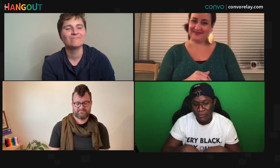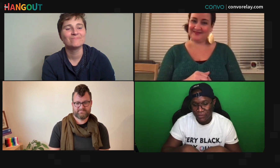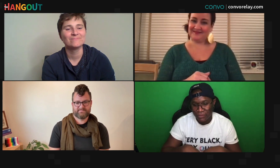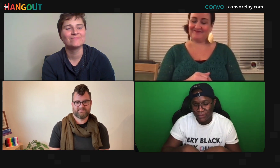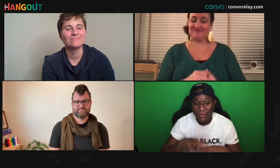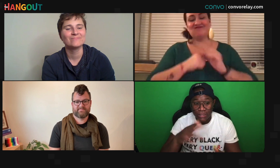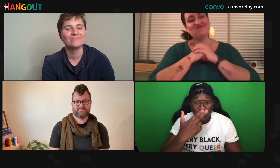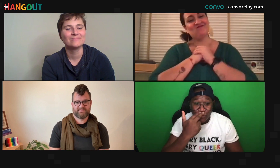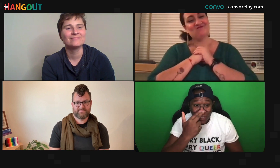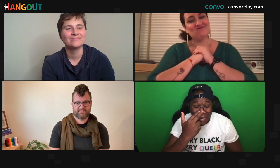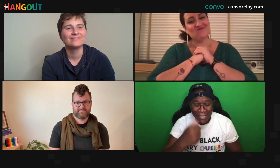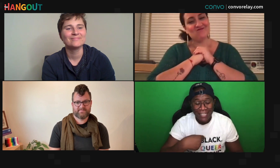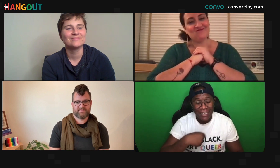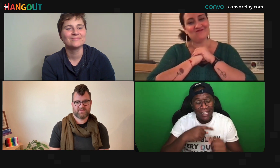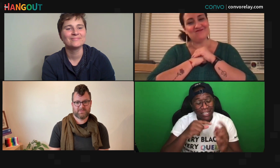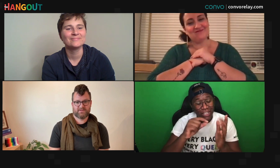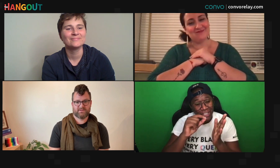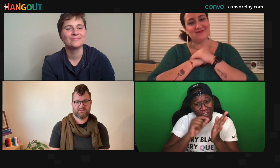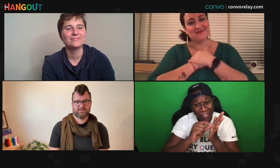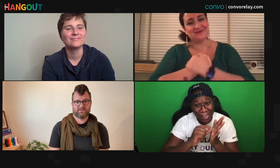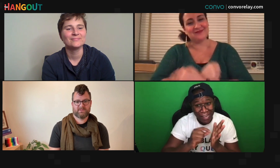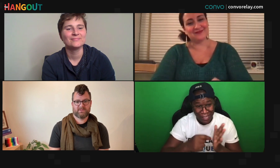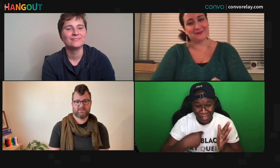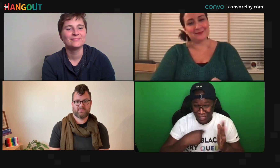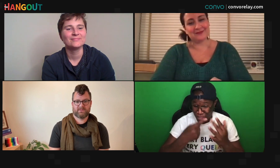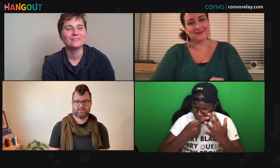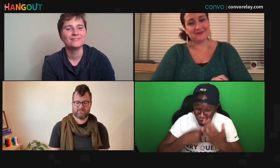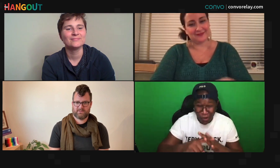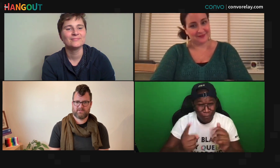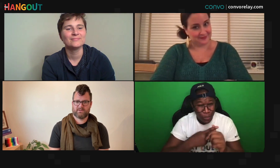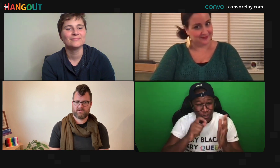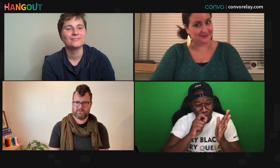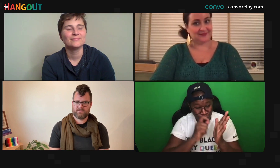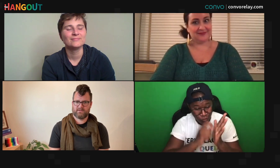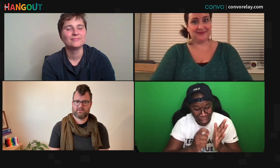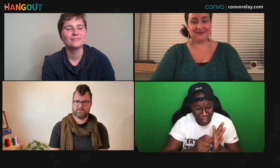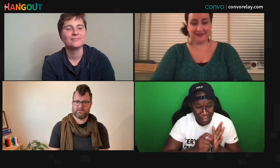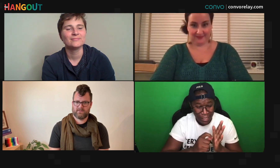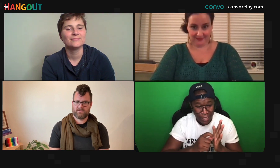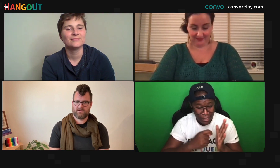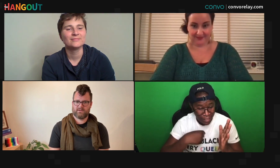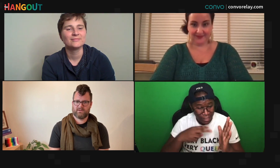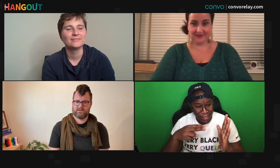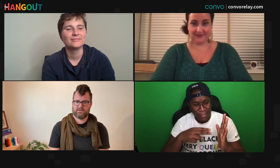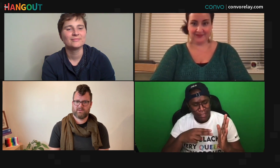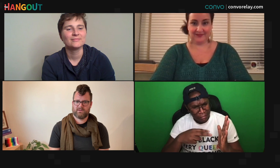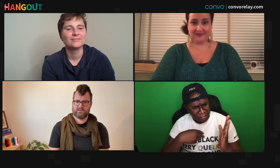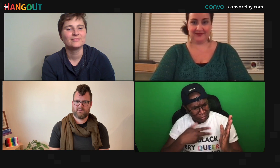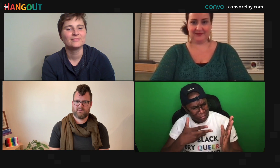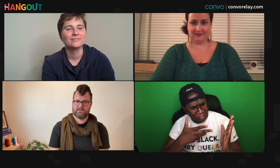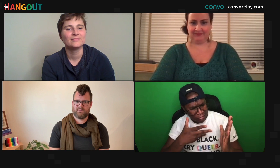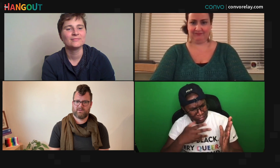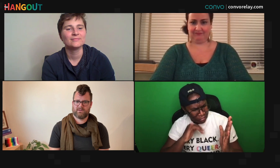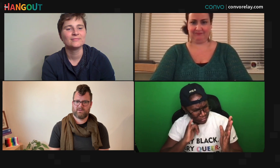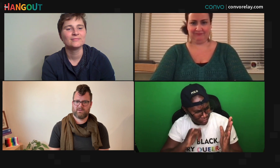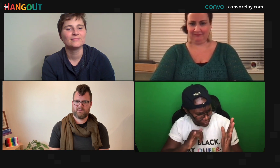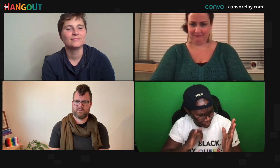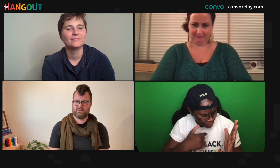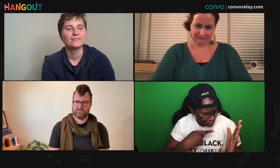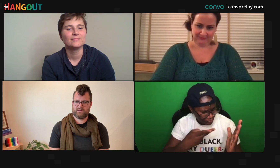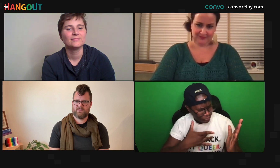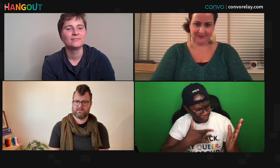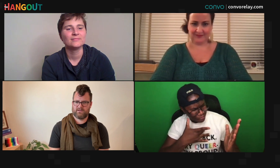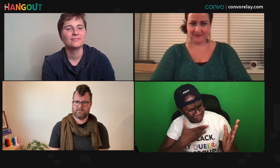of what group you attract. What's funny is that during the writing, I started my writing